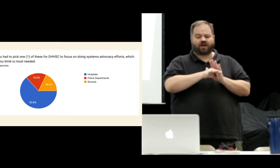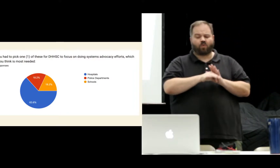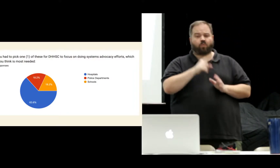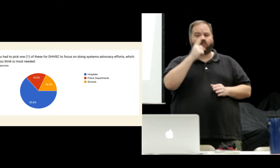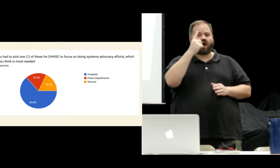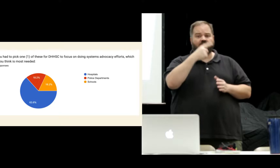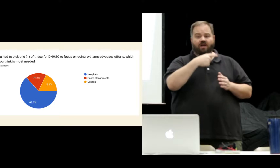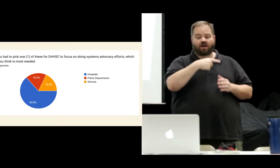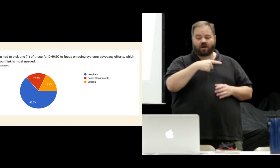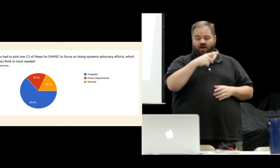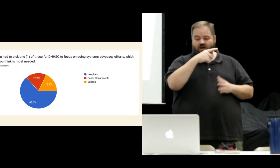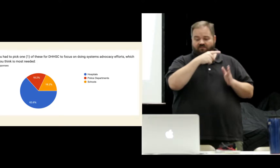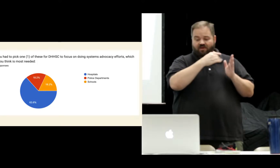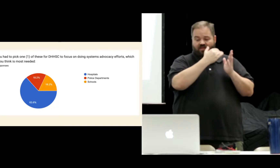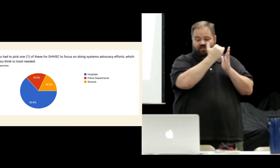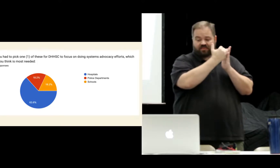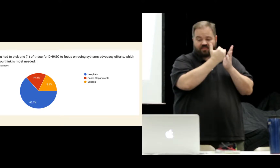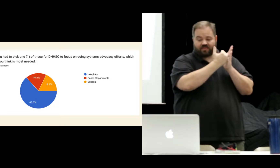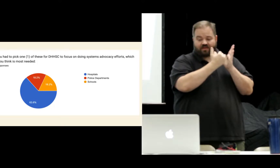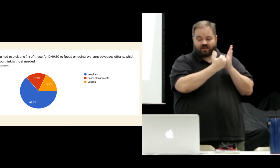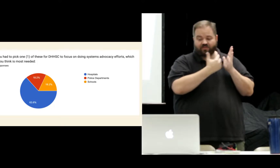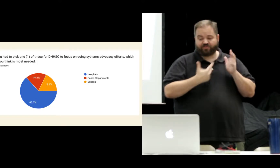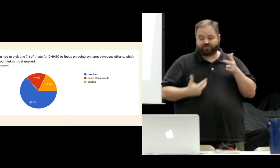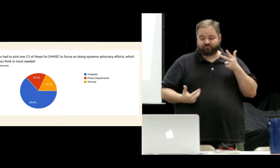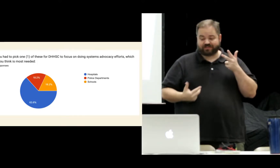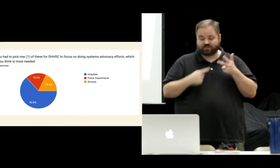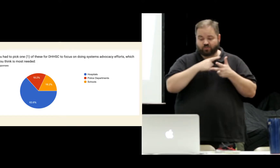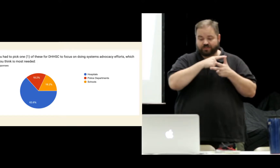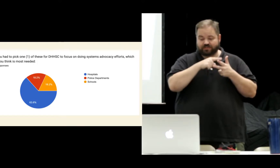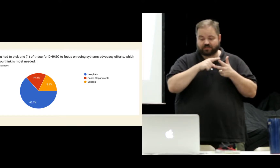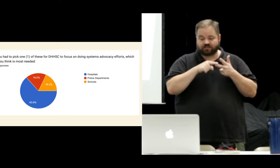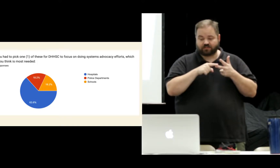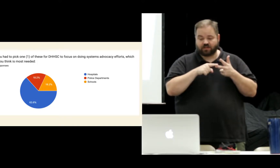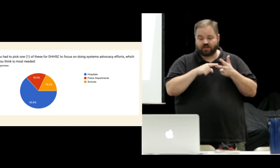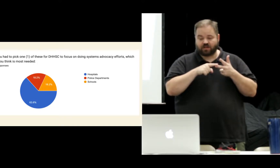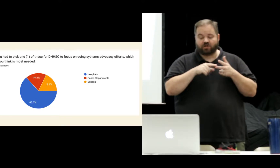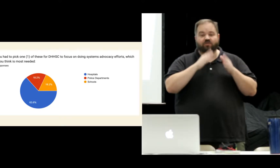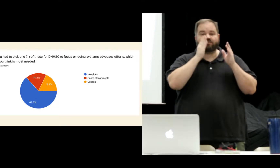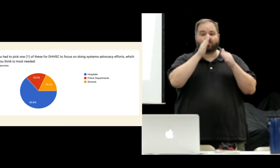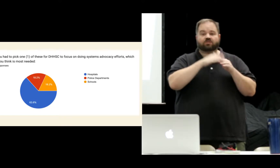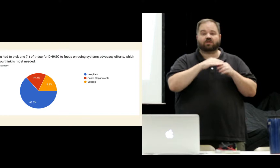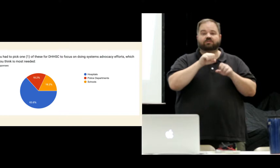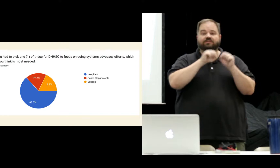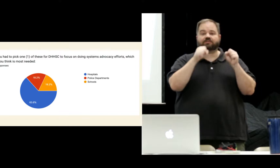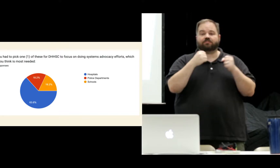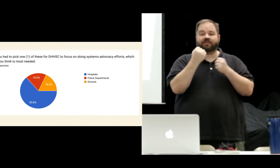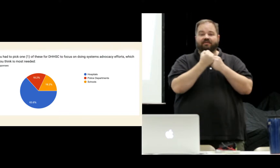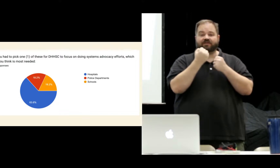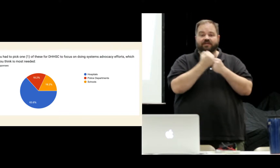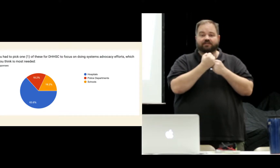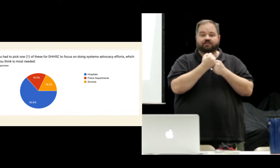Now the next question is, if you had to pick one of these for DHSC to focus on, doing